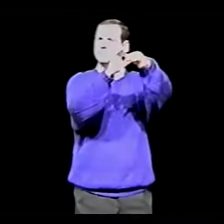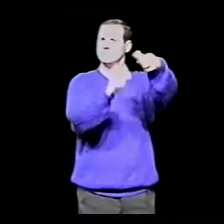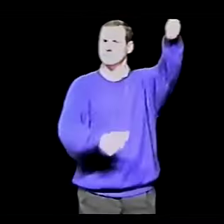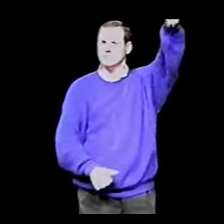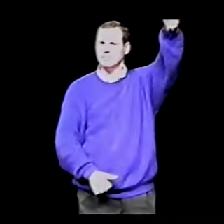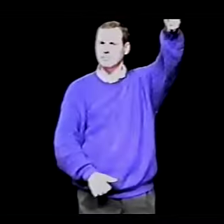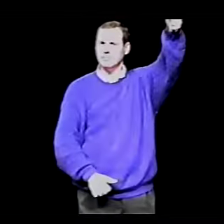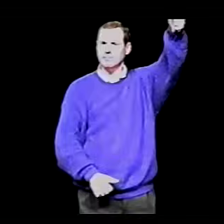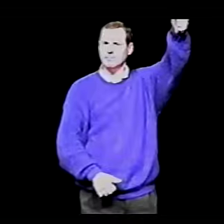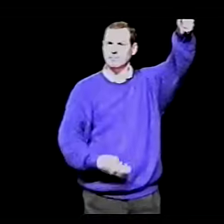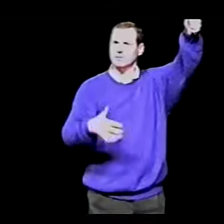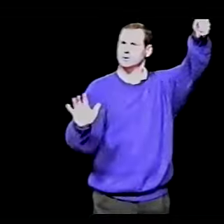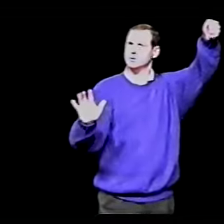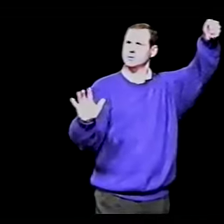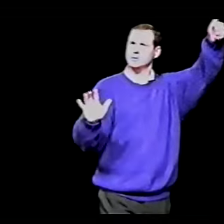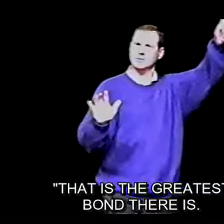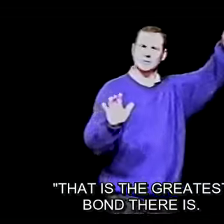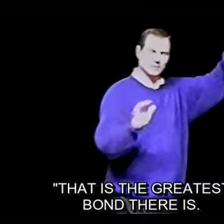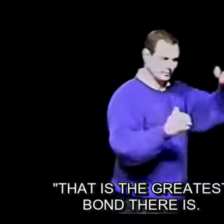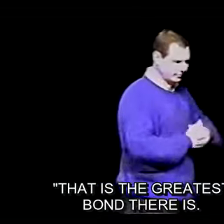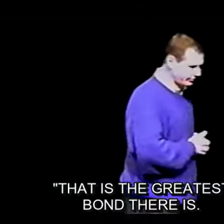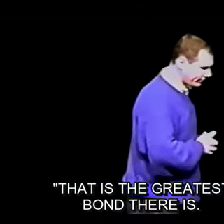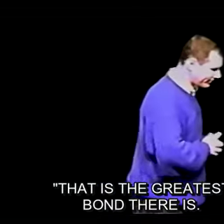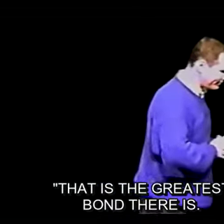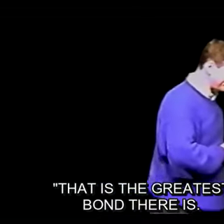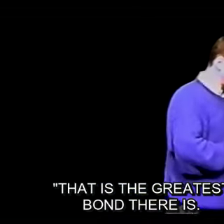That is the greatest bond there is.